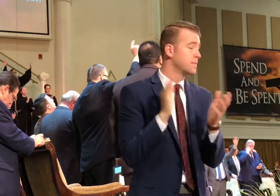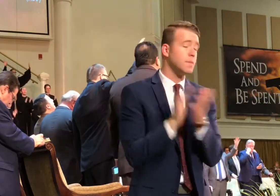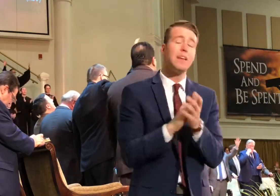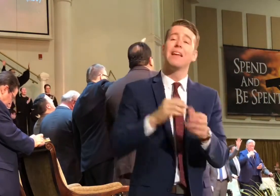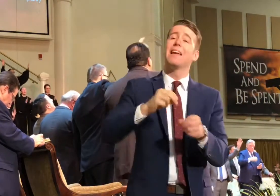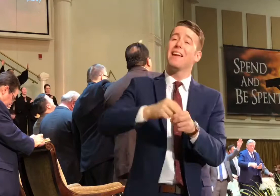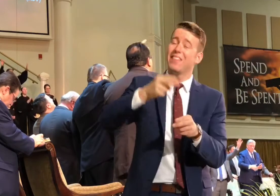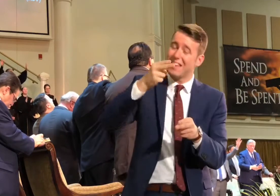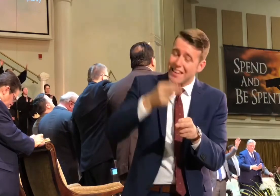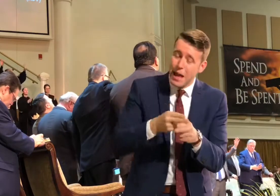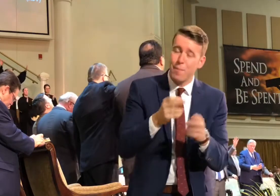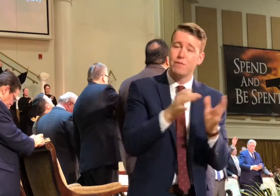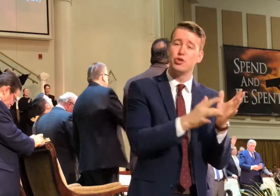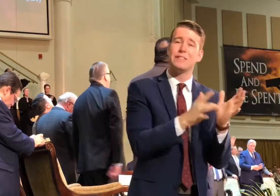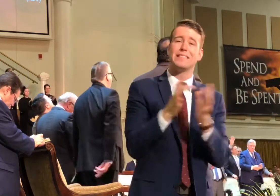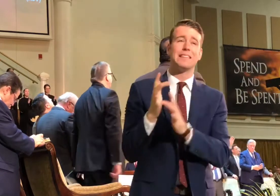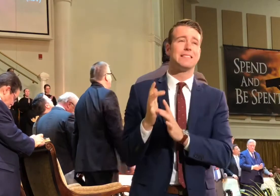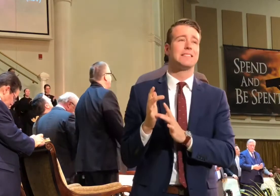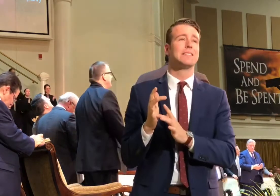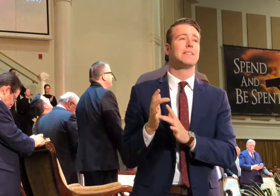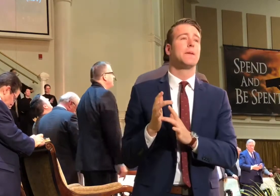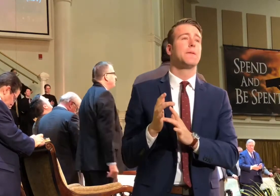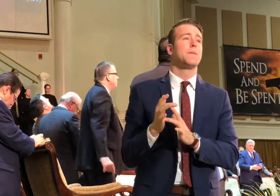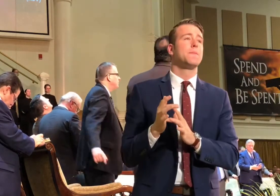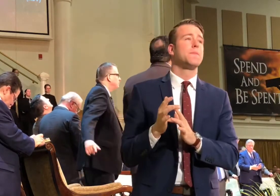In the name of Jesus.